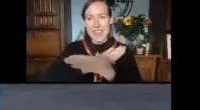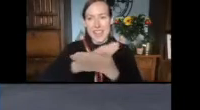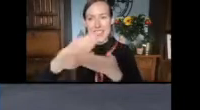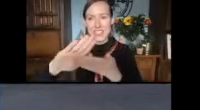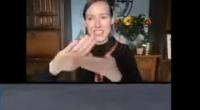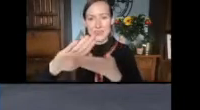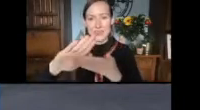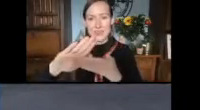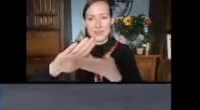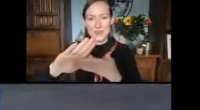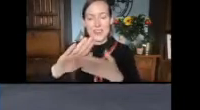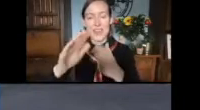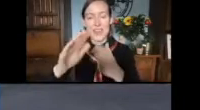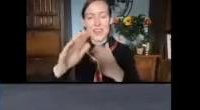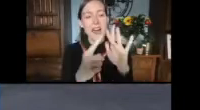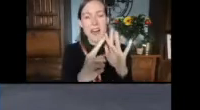H